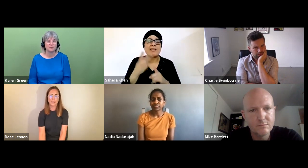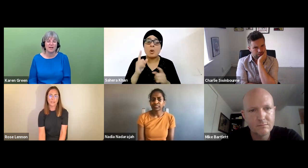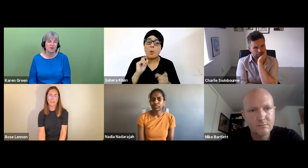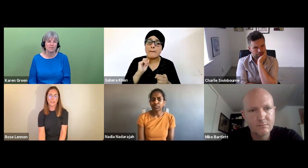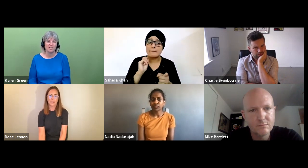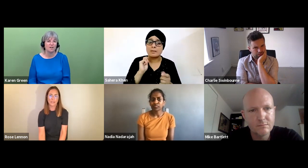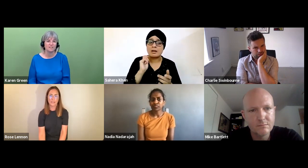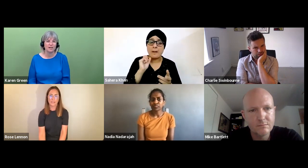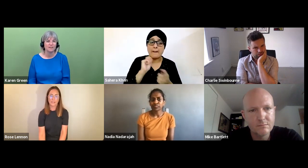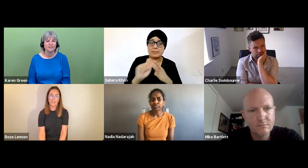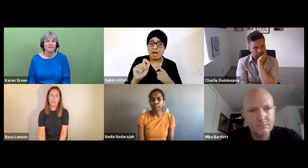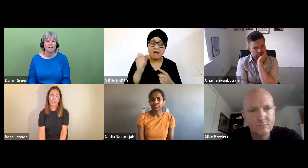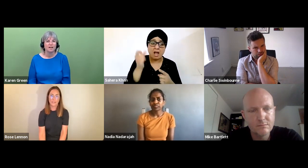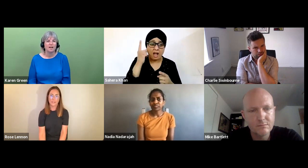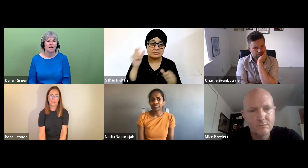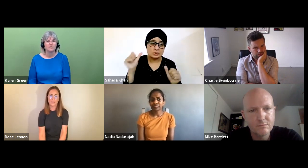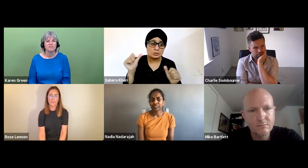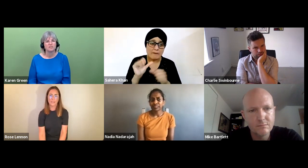I realized that. And